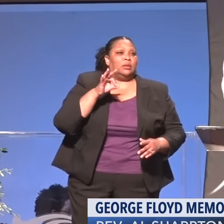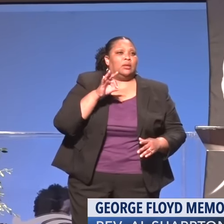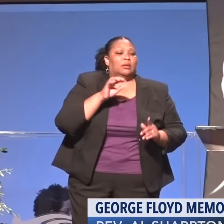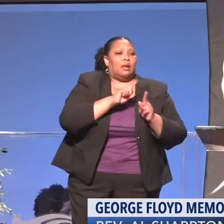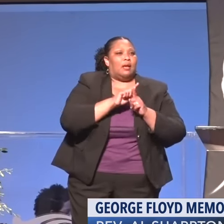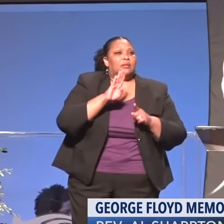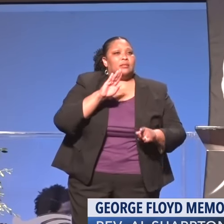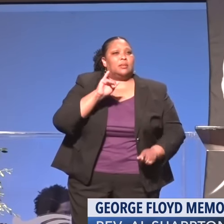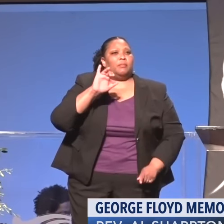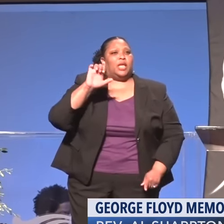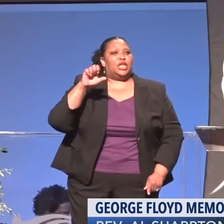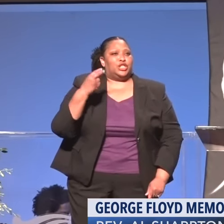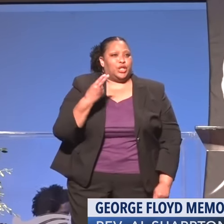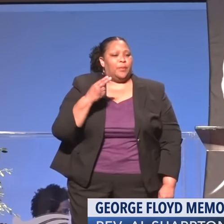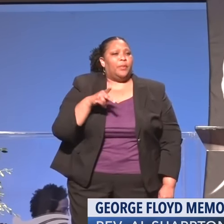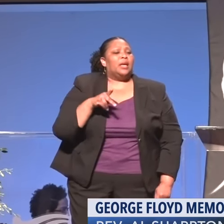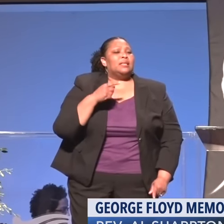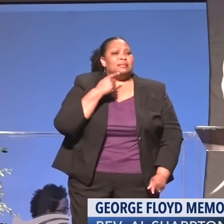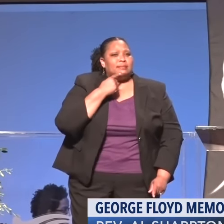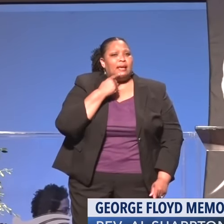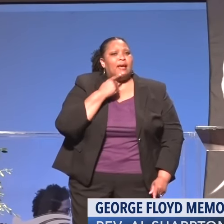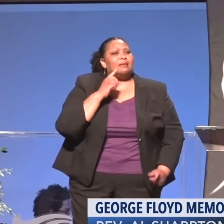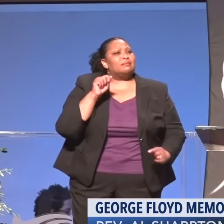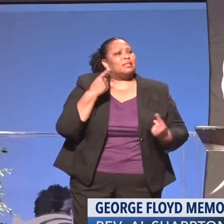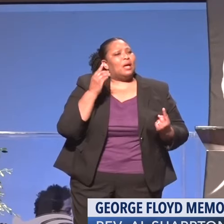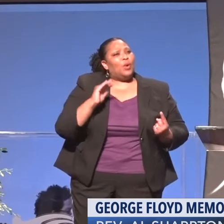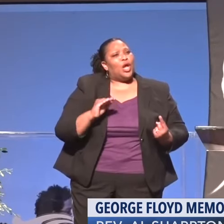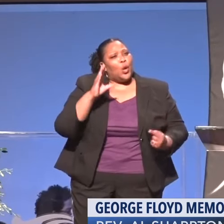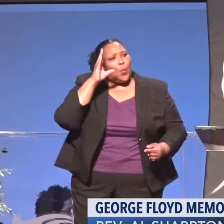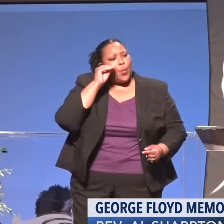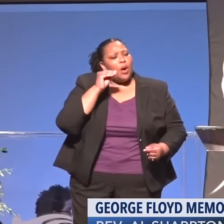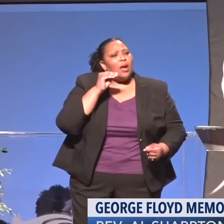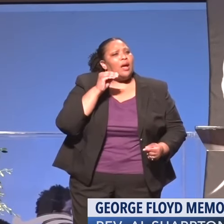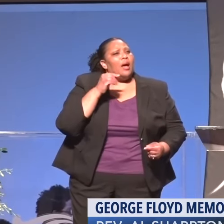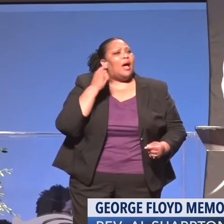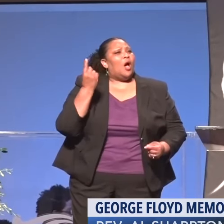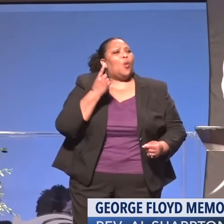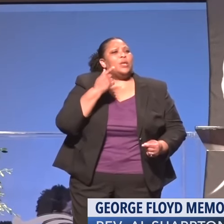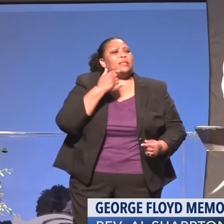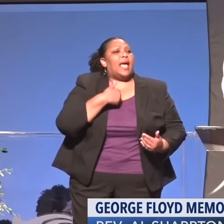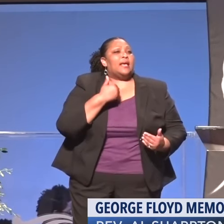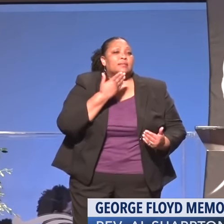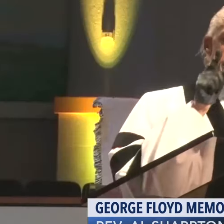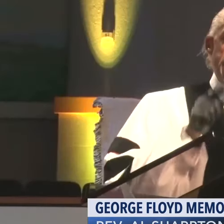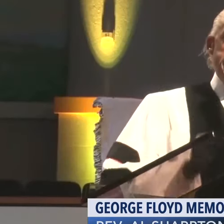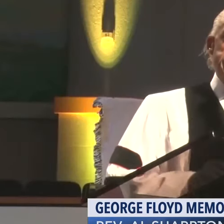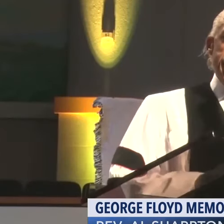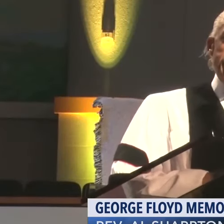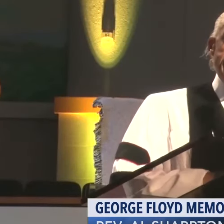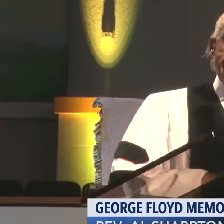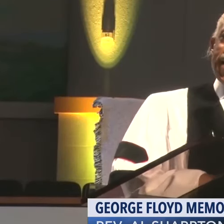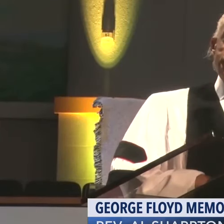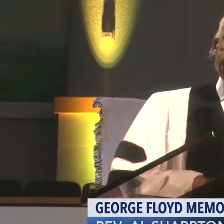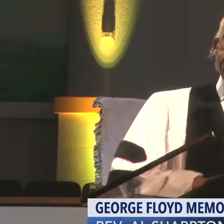Bishop said since I was a little boy and always had something to say. But the first time in my life, I